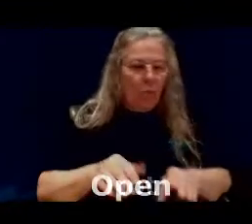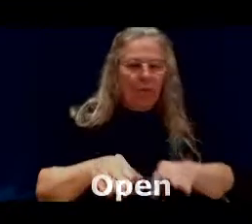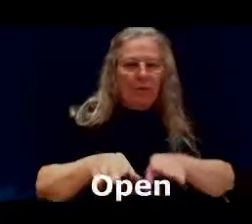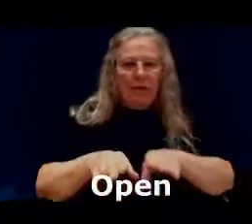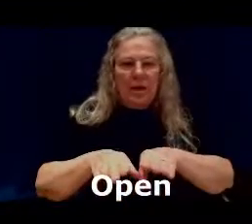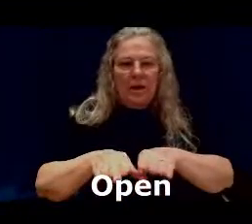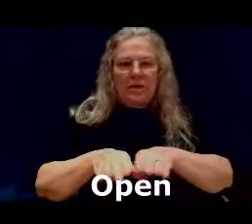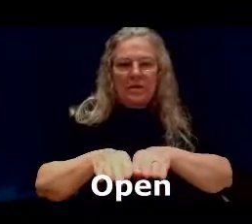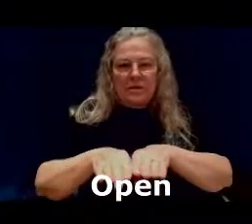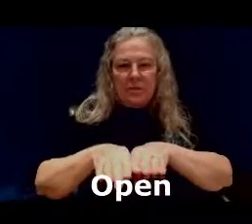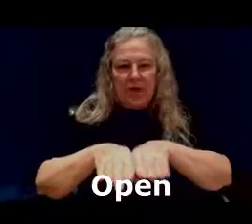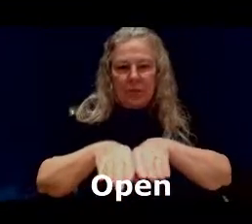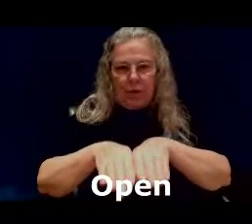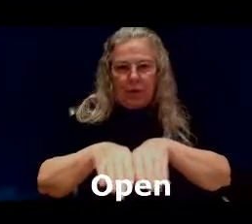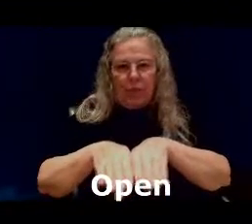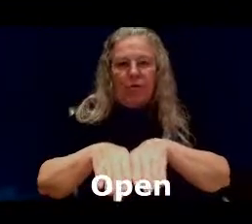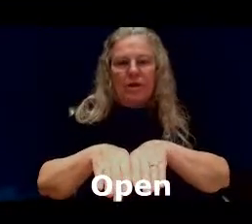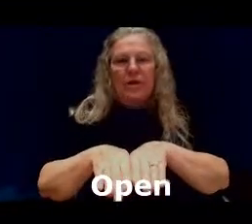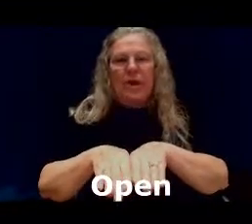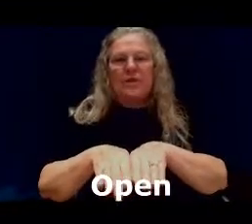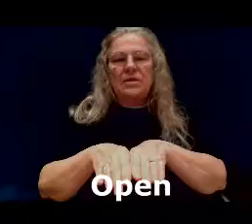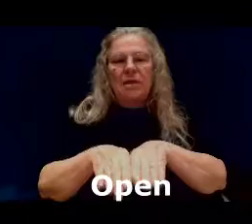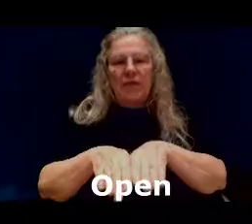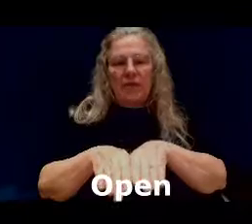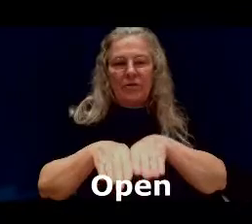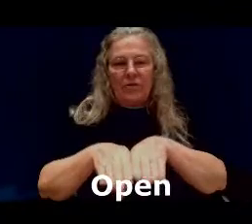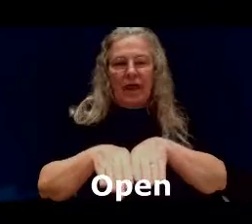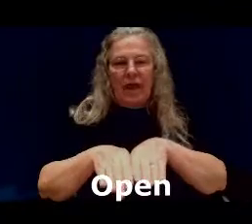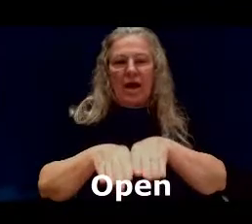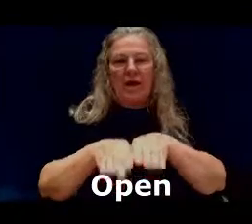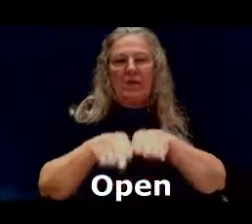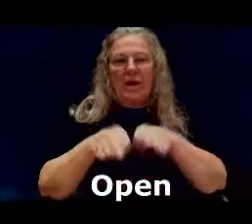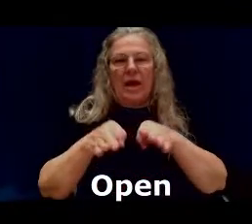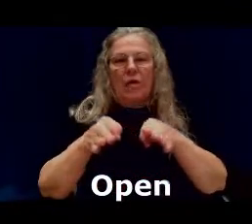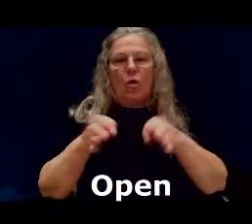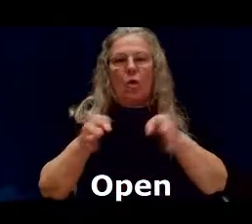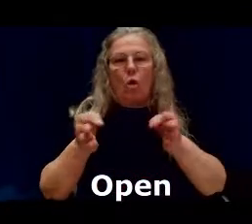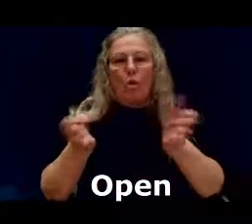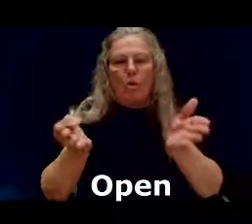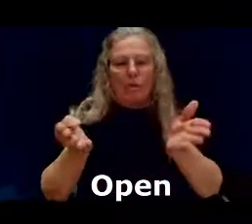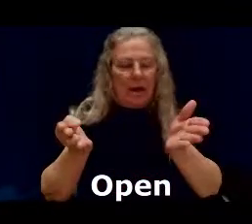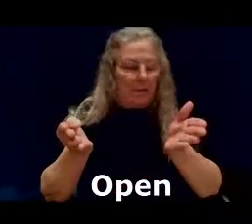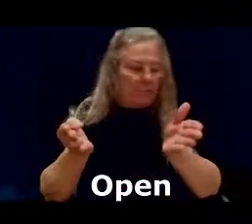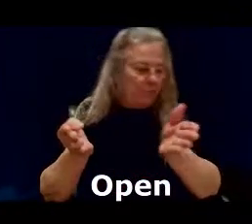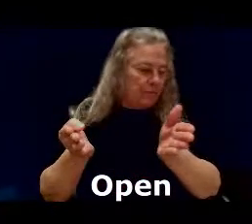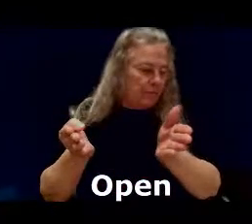Open. Put both of your hands together, flat out, and open them up.